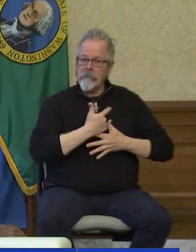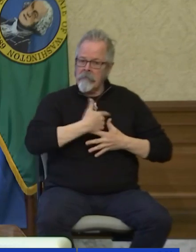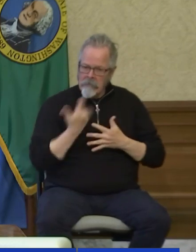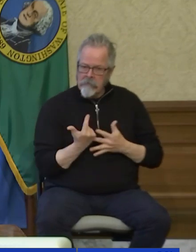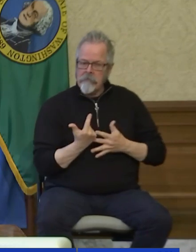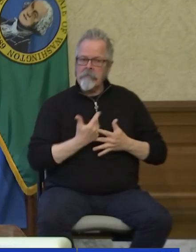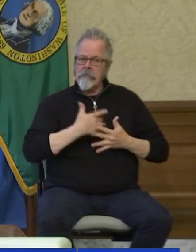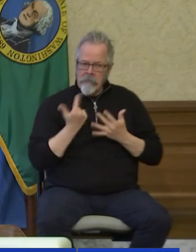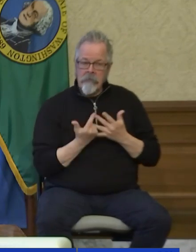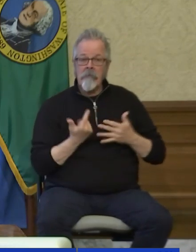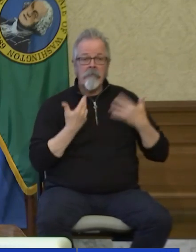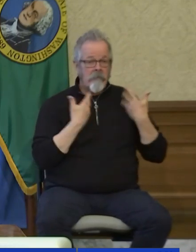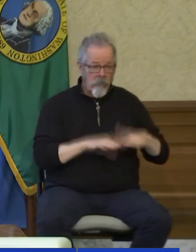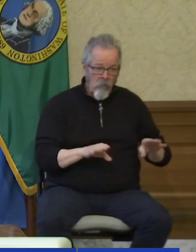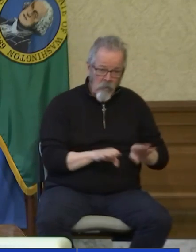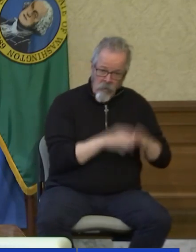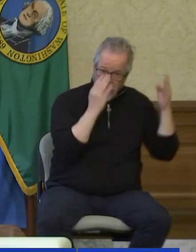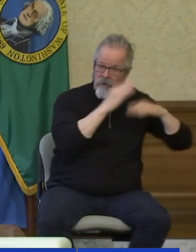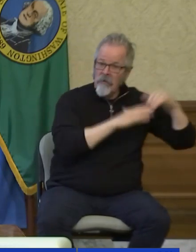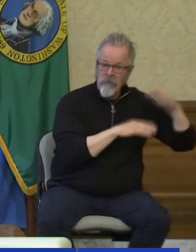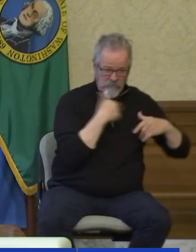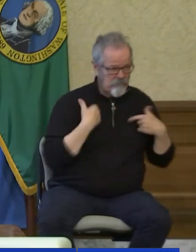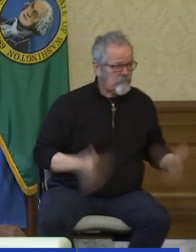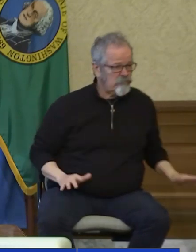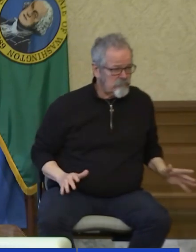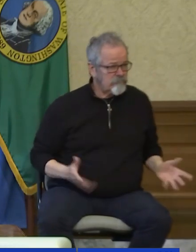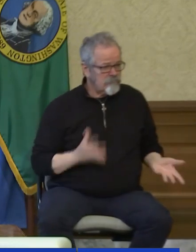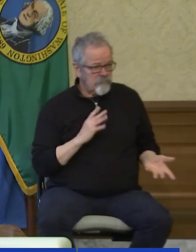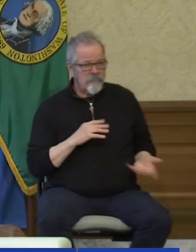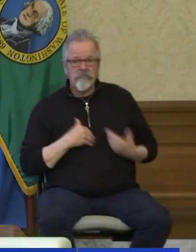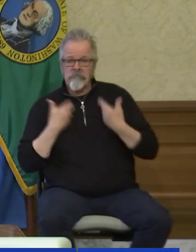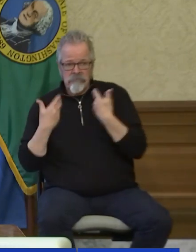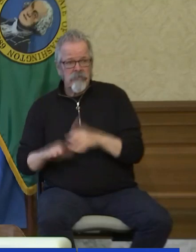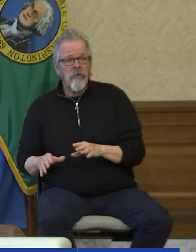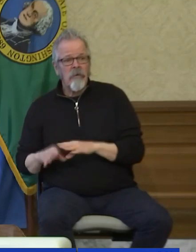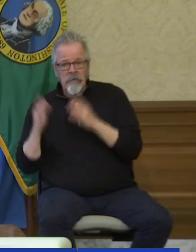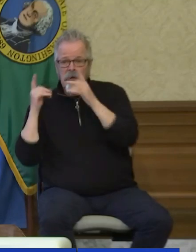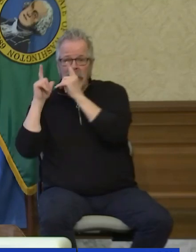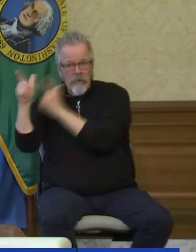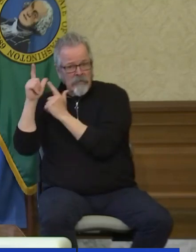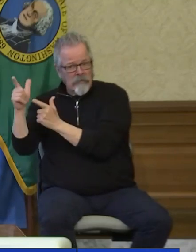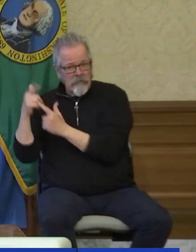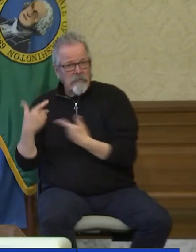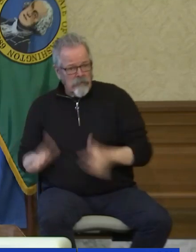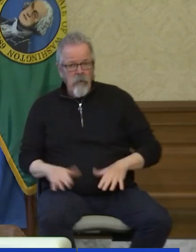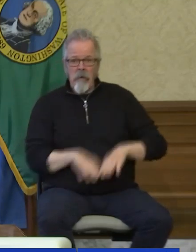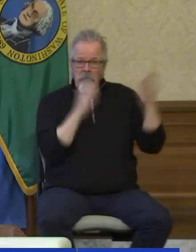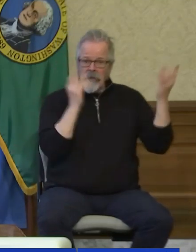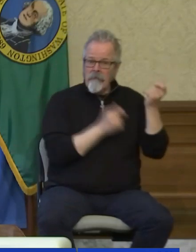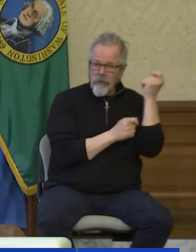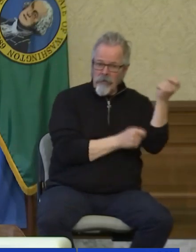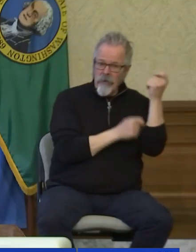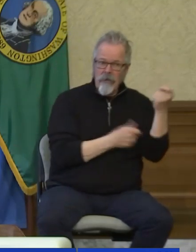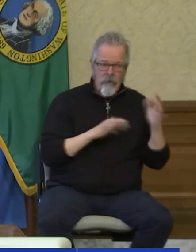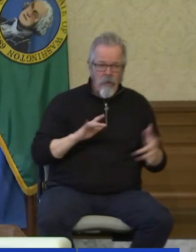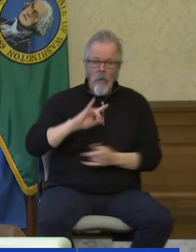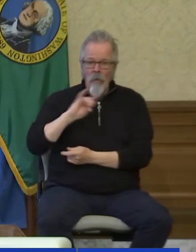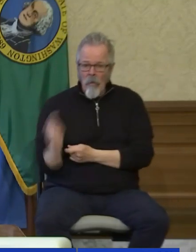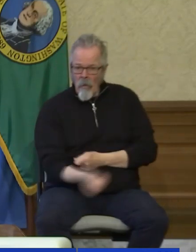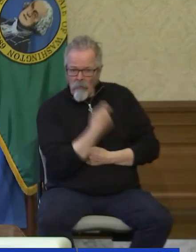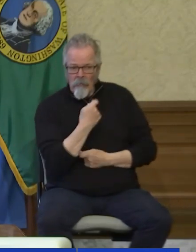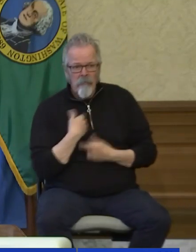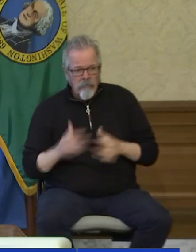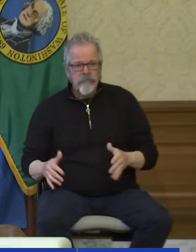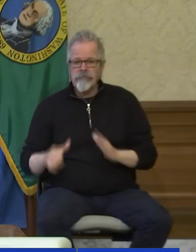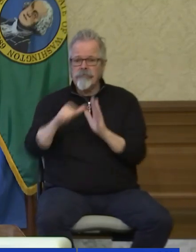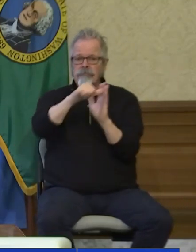of elective surgery. We're moving forward with some restricted matters as soon as in the next